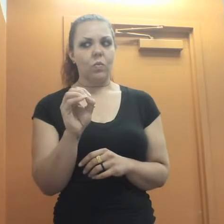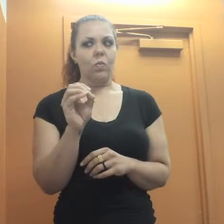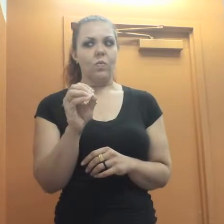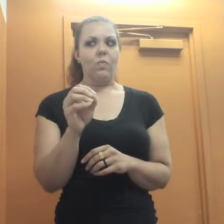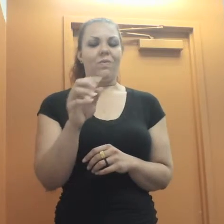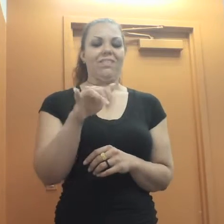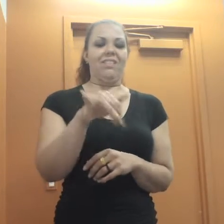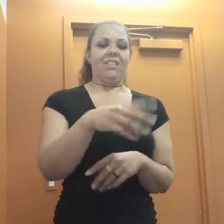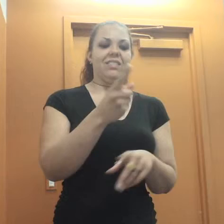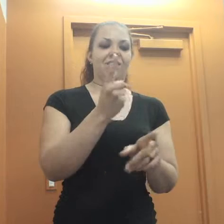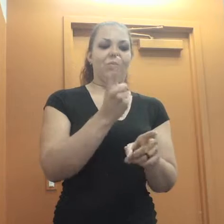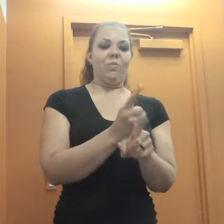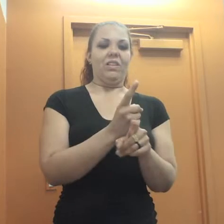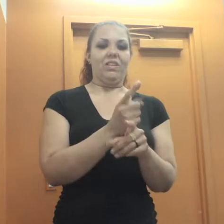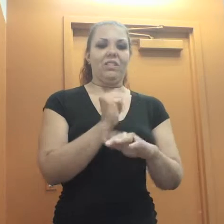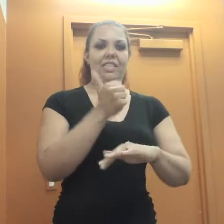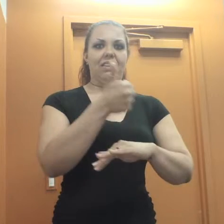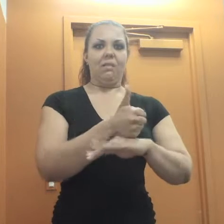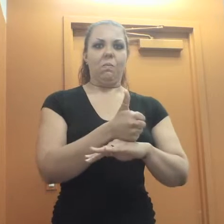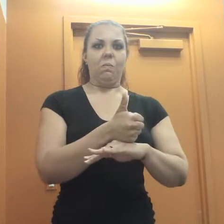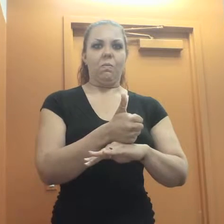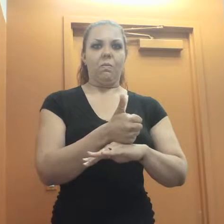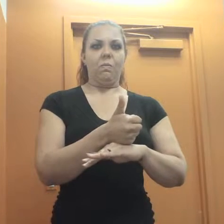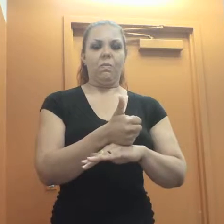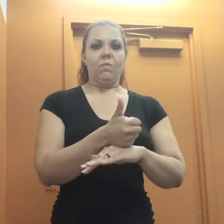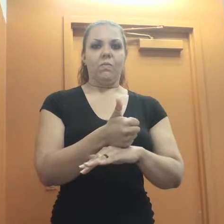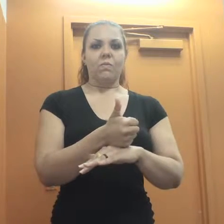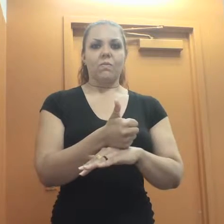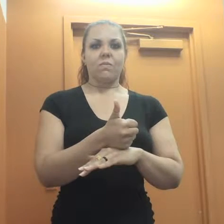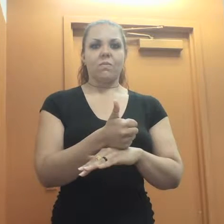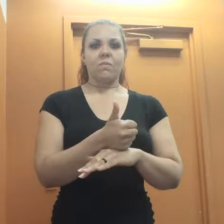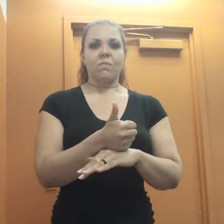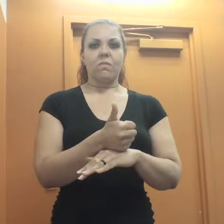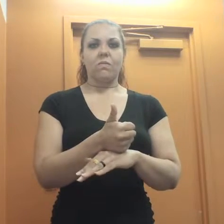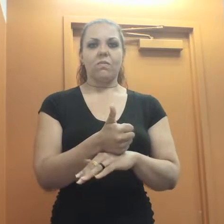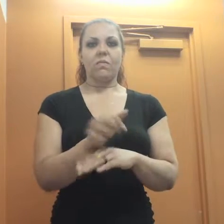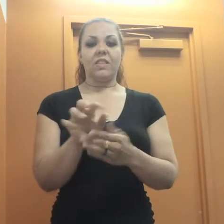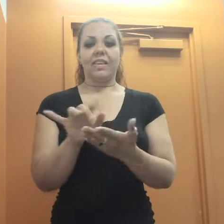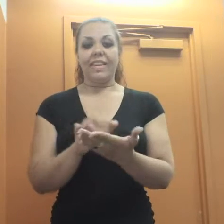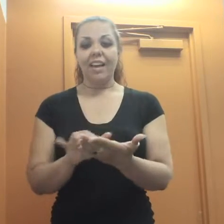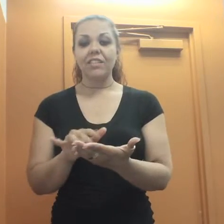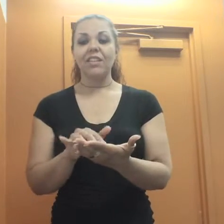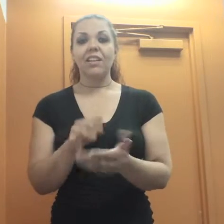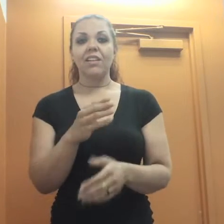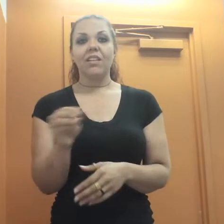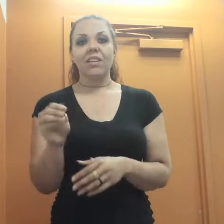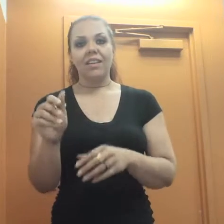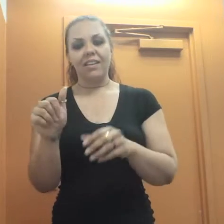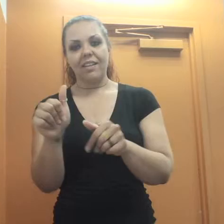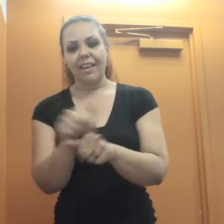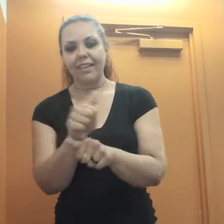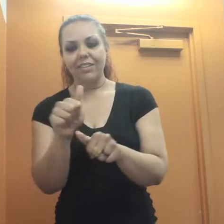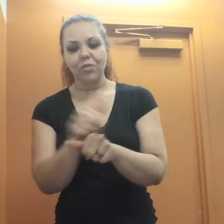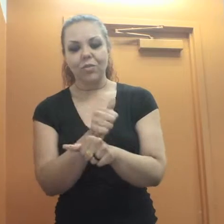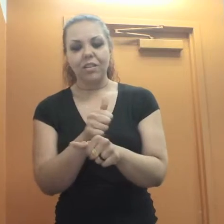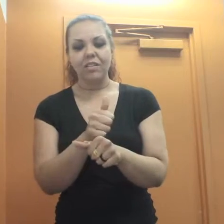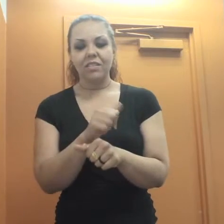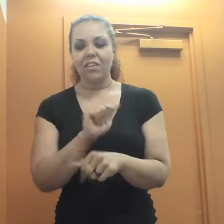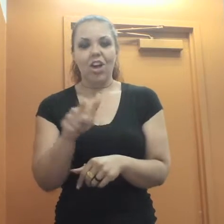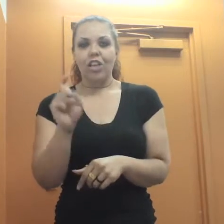setting. All that's left is the algebra and calculator. We can solve this quickly or more slowly, depending on